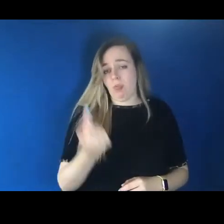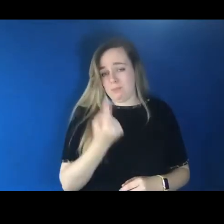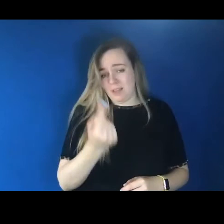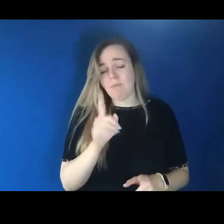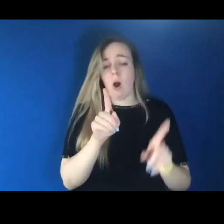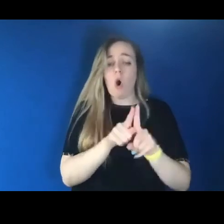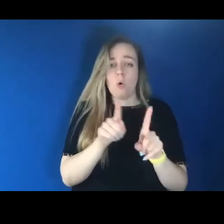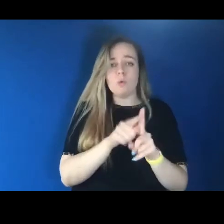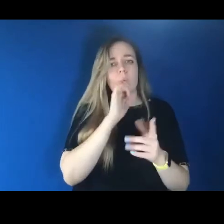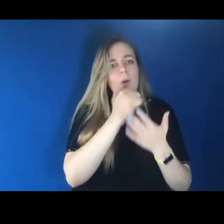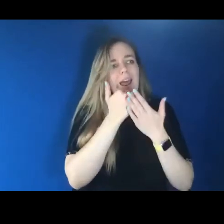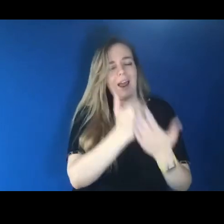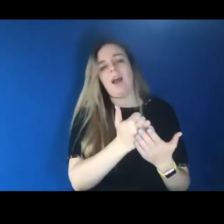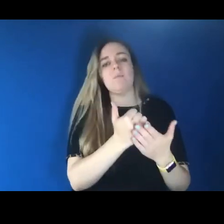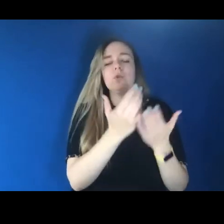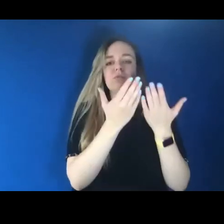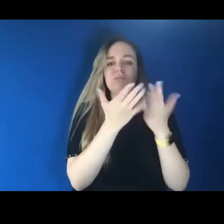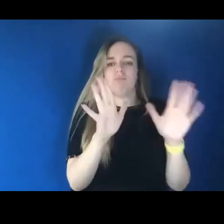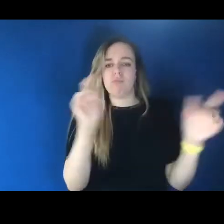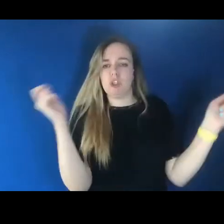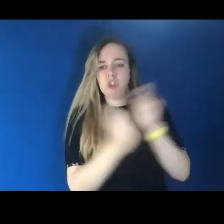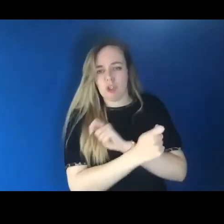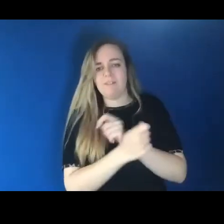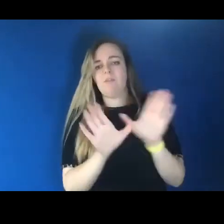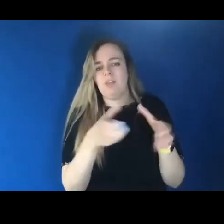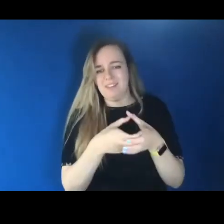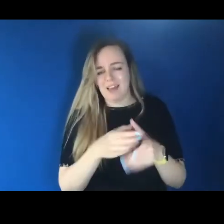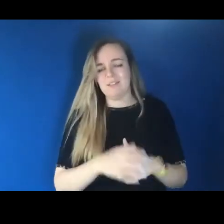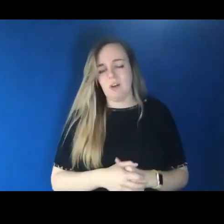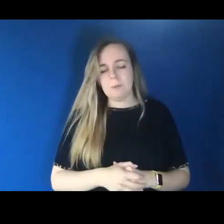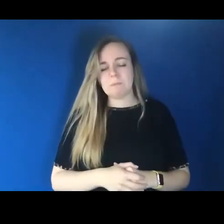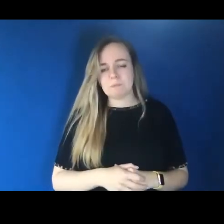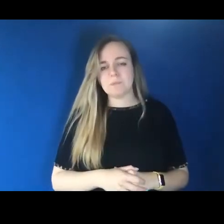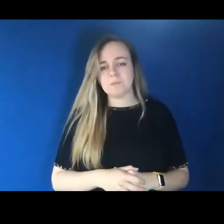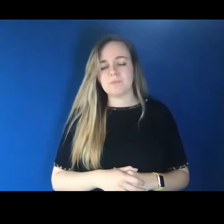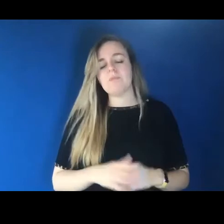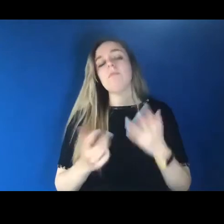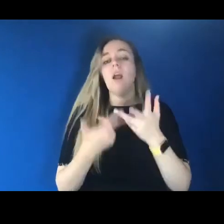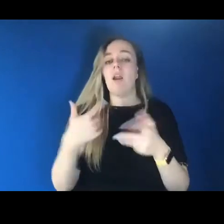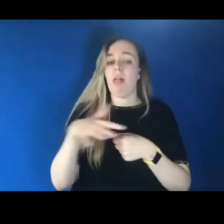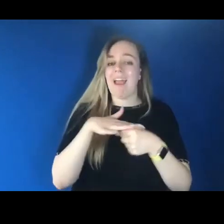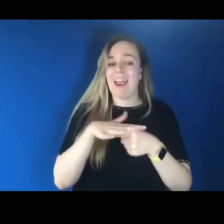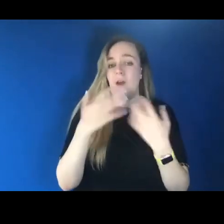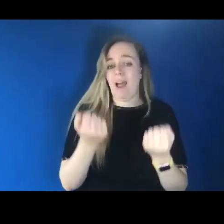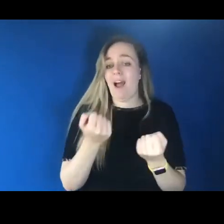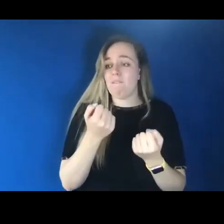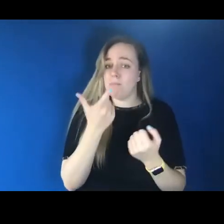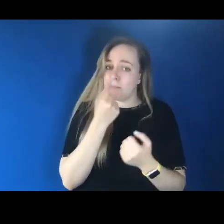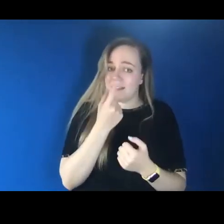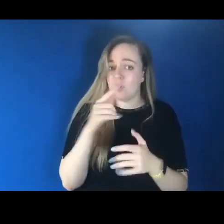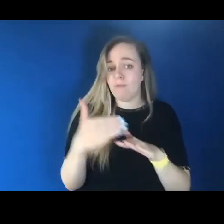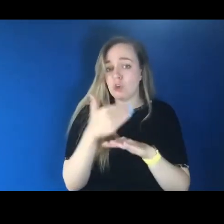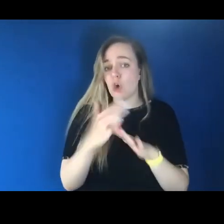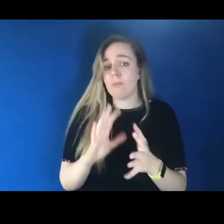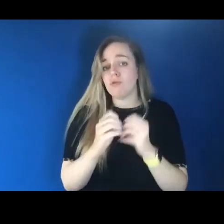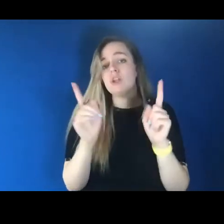also would help to make that wider shift for the sector that I was talking about. Another area where there's strong potential for job creation